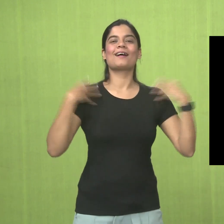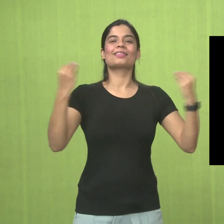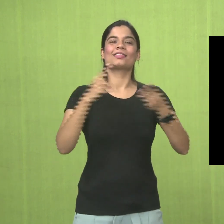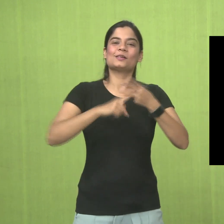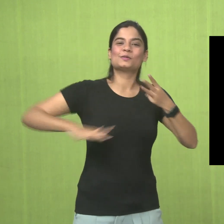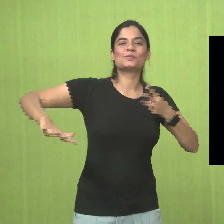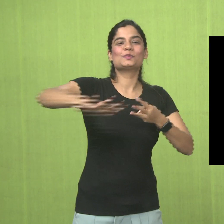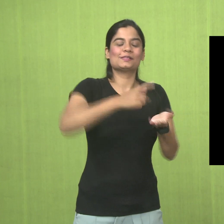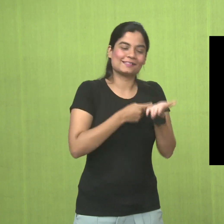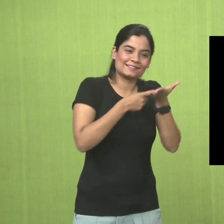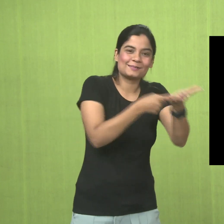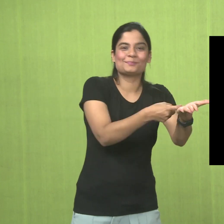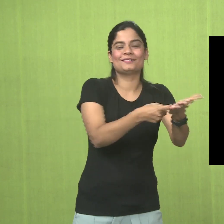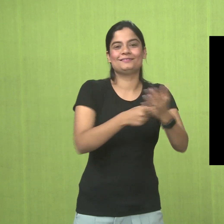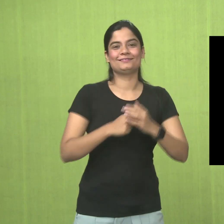health and positivity.